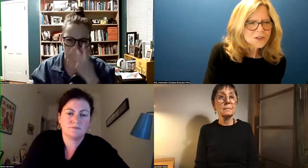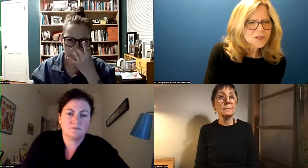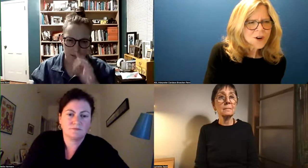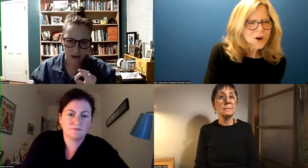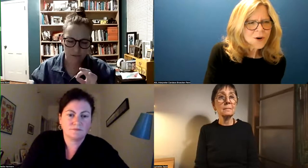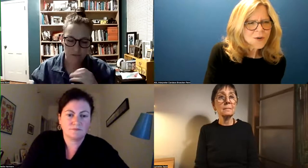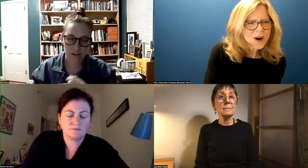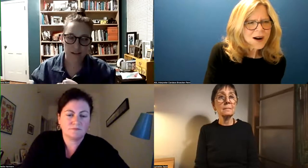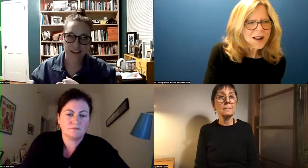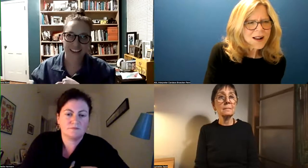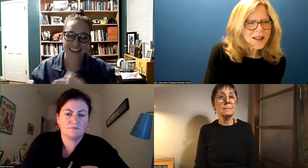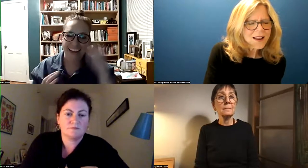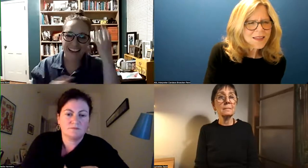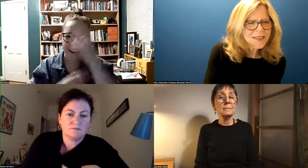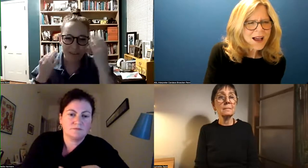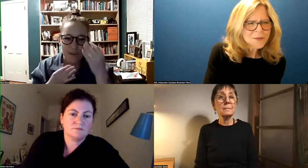So